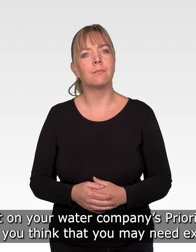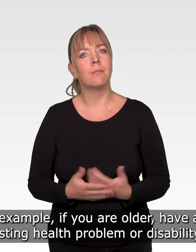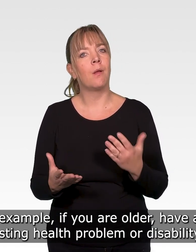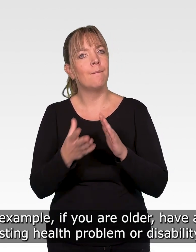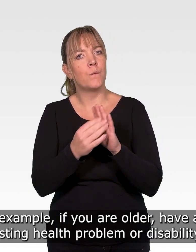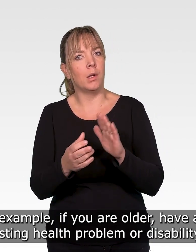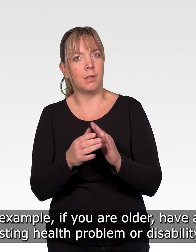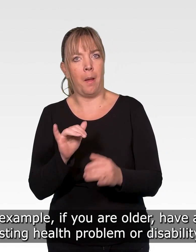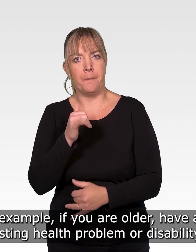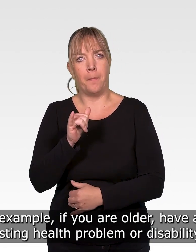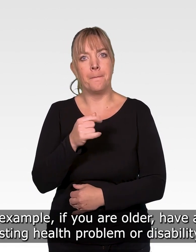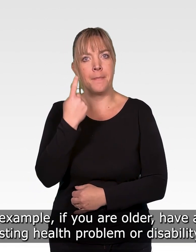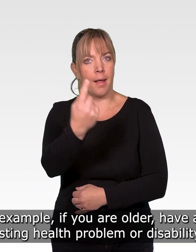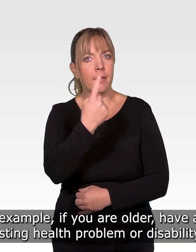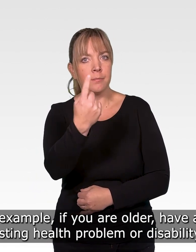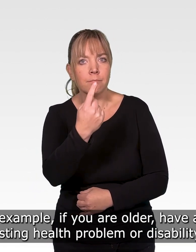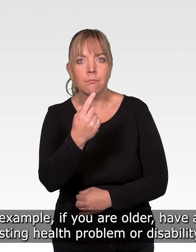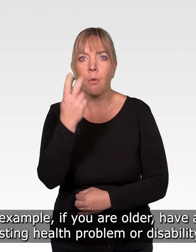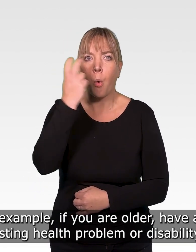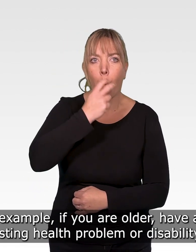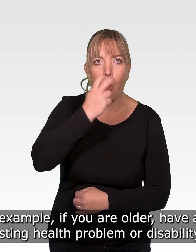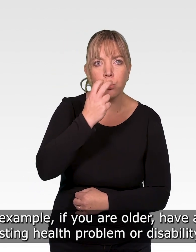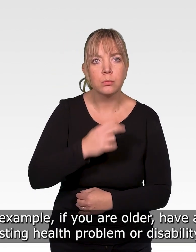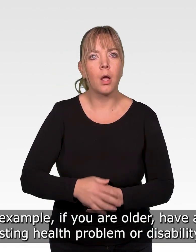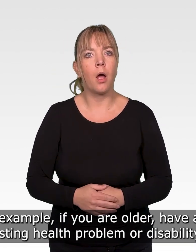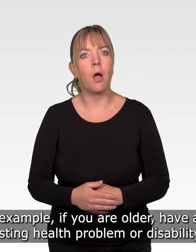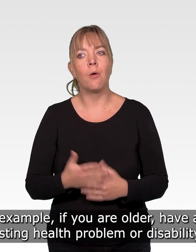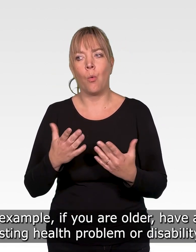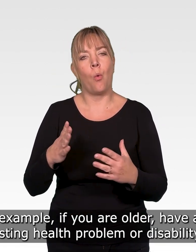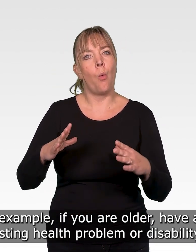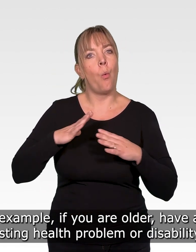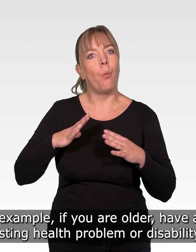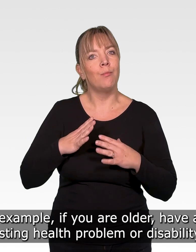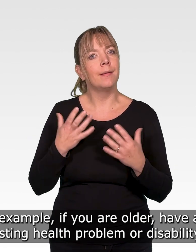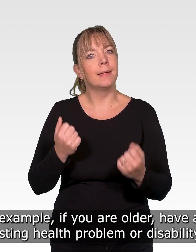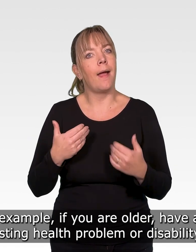For example, if you are older, have an existing health problem or disability.